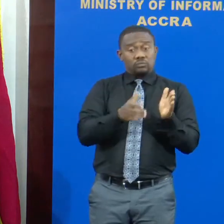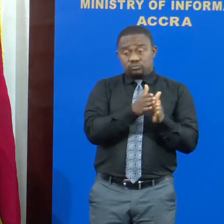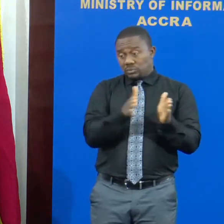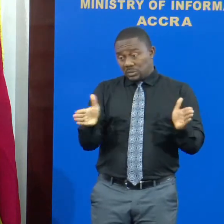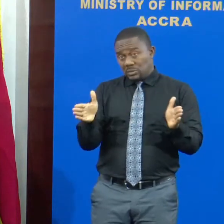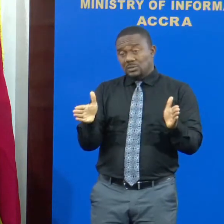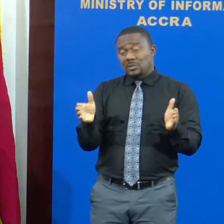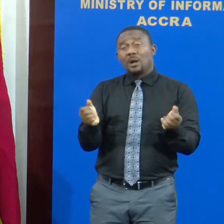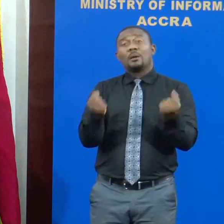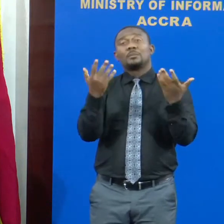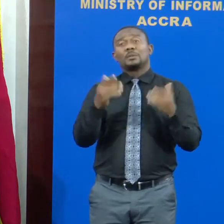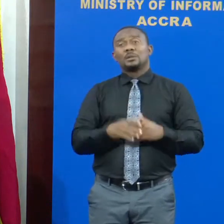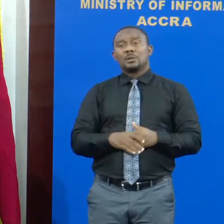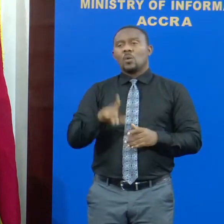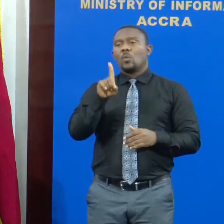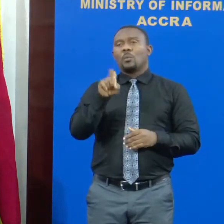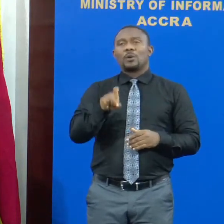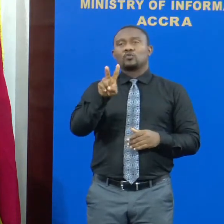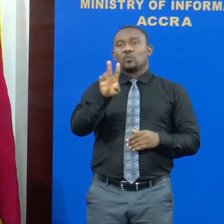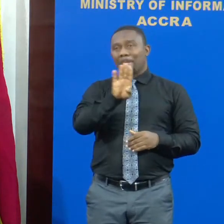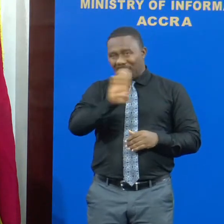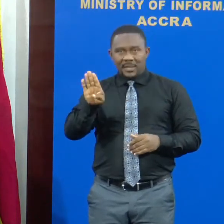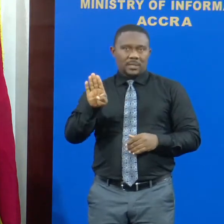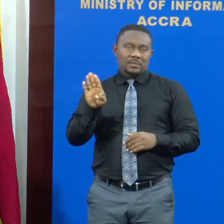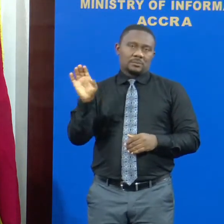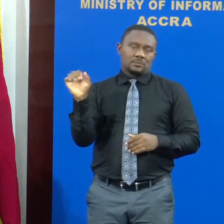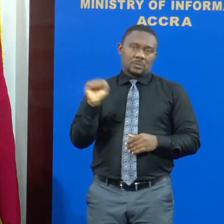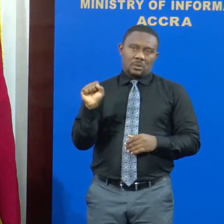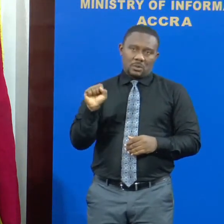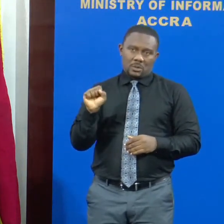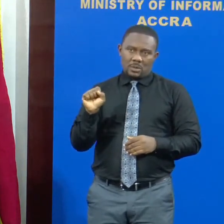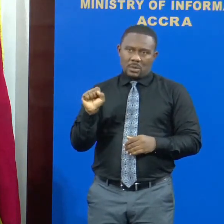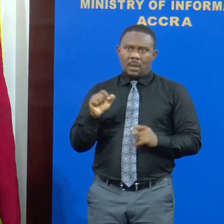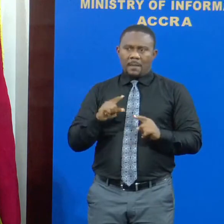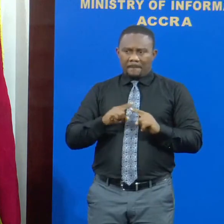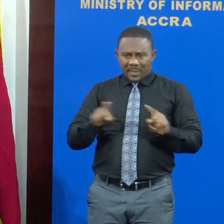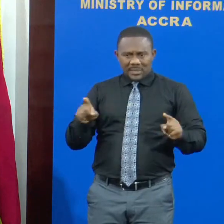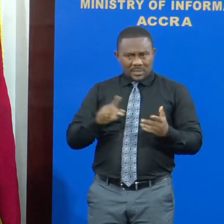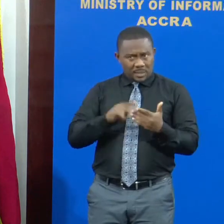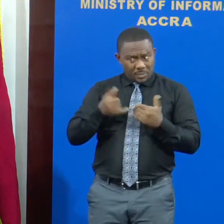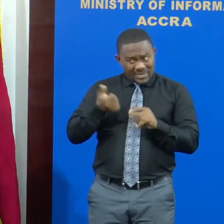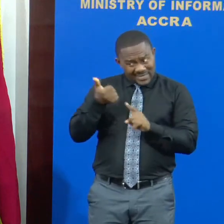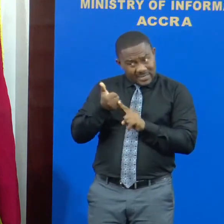15-year life cycle is the 1.2 billion. But the project will pay for itself.